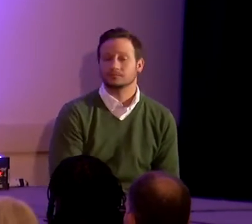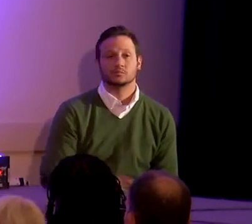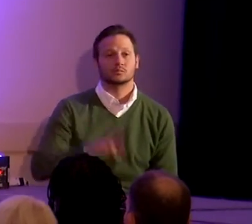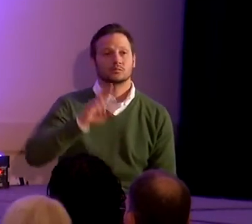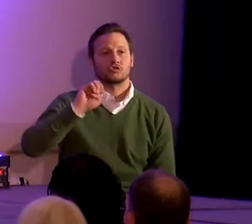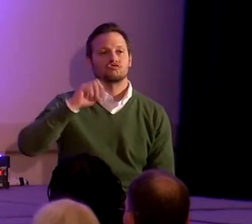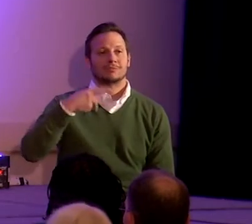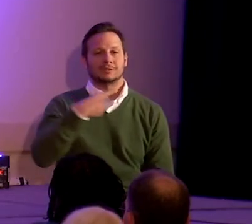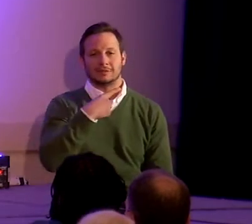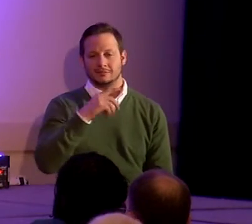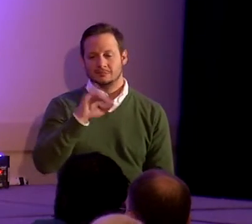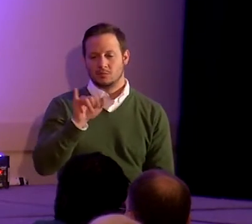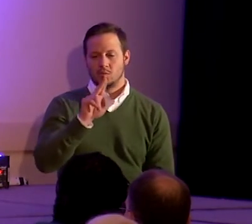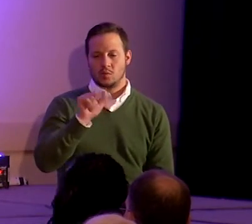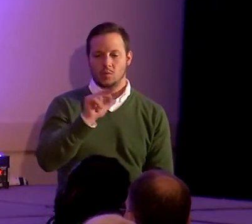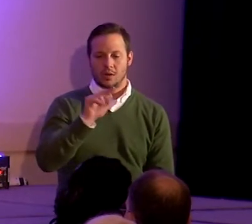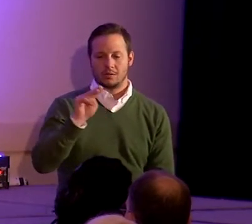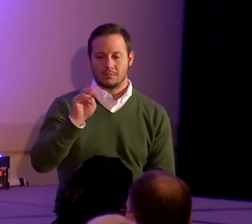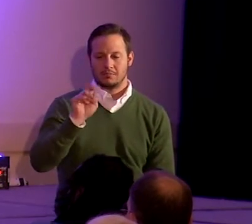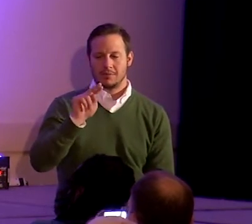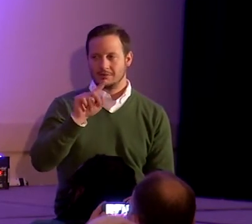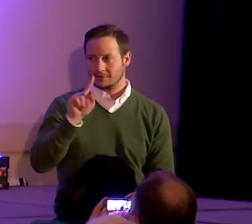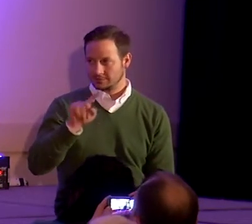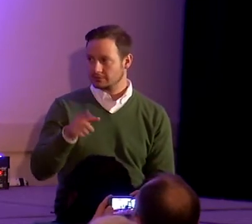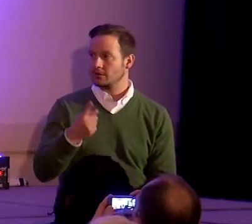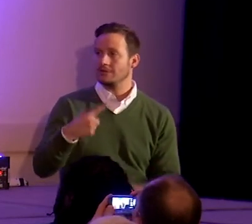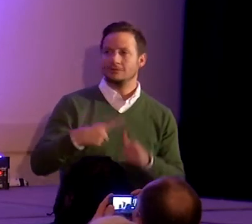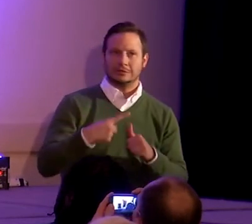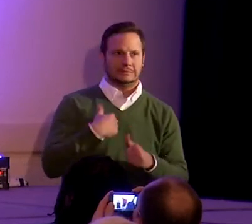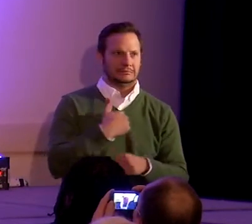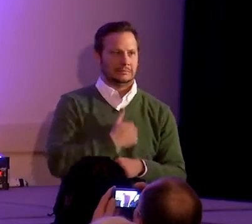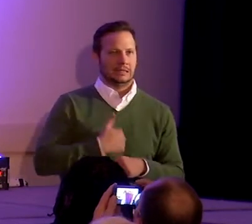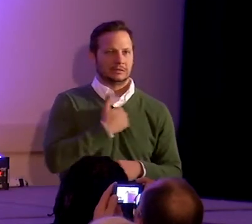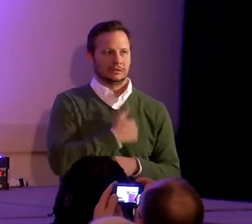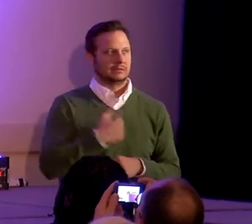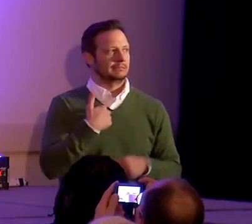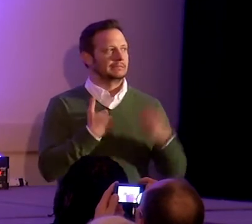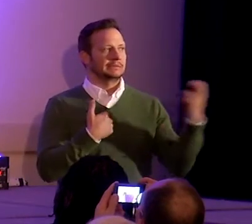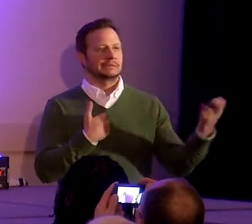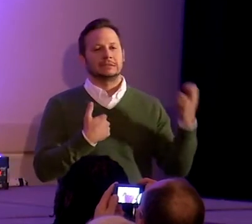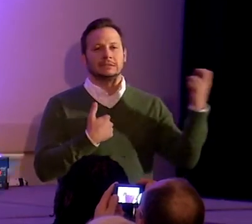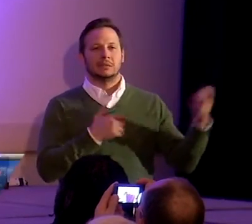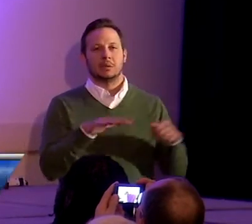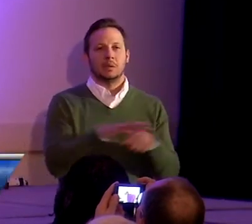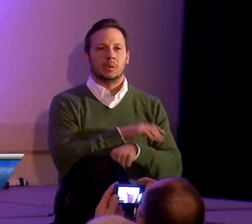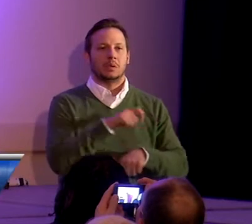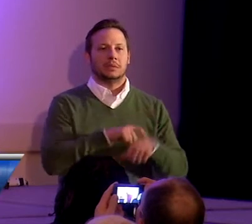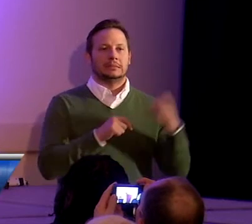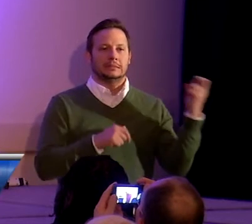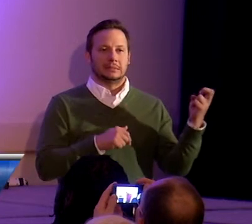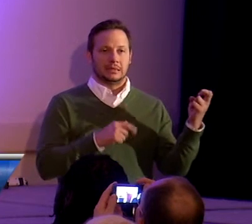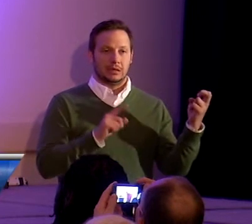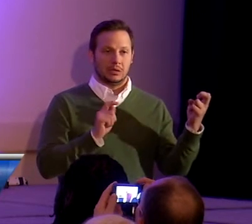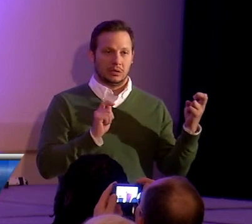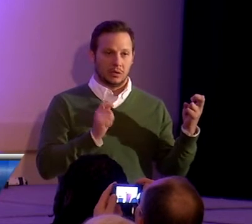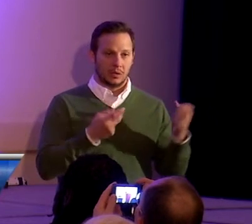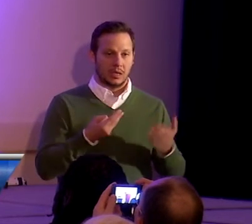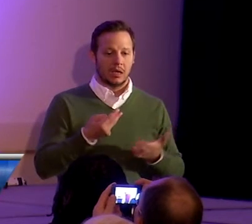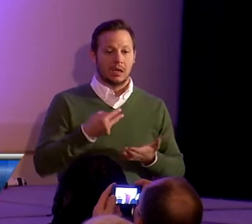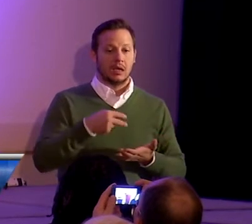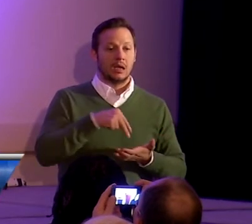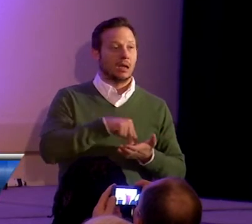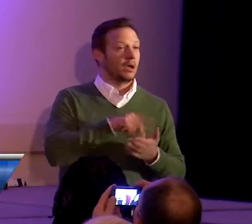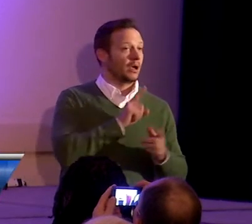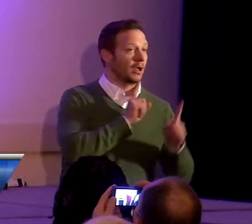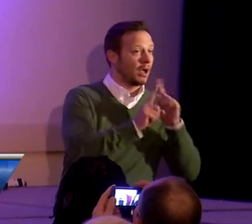Juan Mendez. Thank you so much. Well, so first, I want to apologize. I've been sitting out there the whole time, and the second I get up to go talk